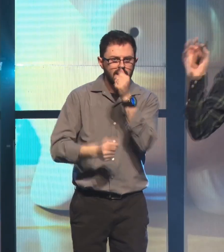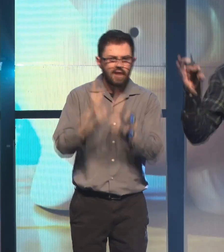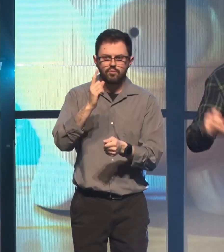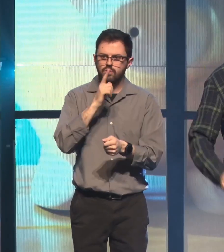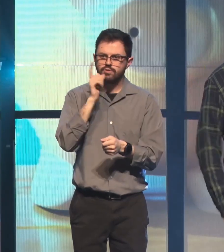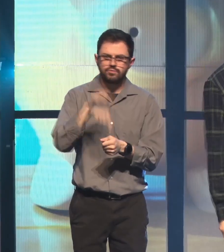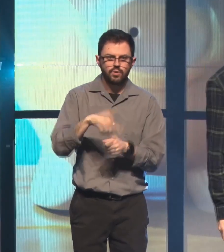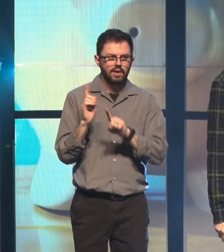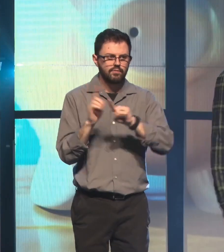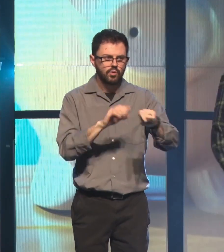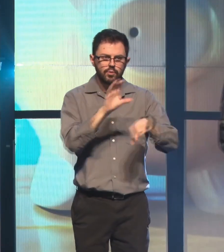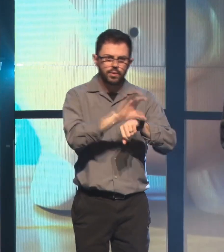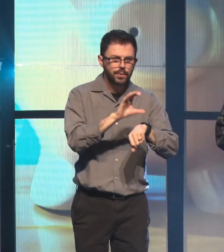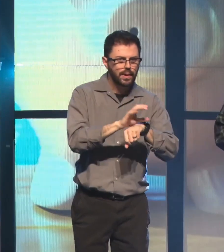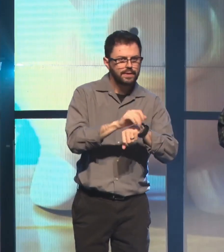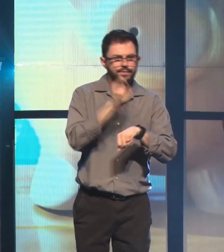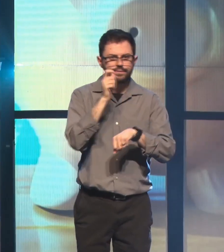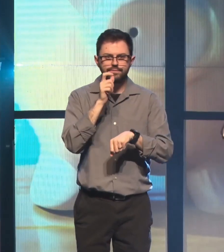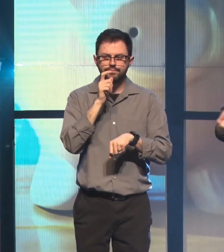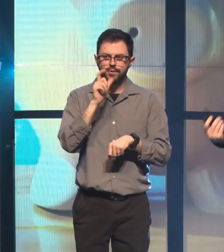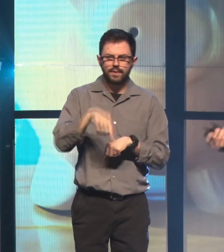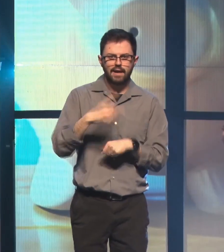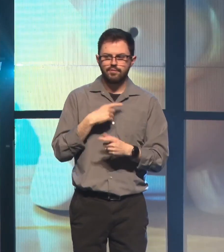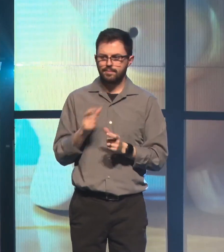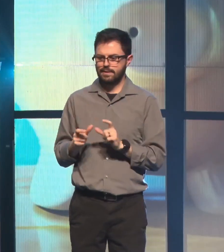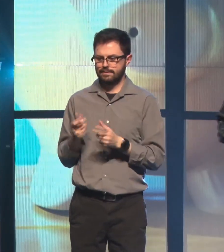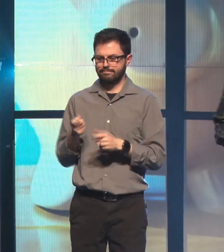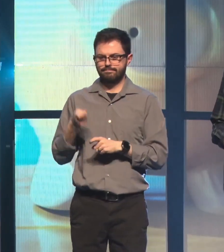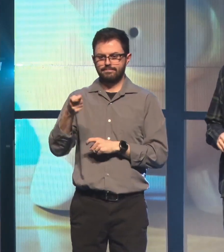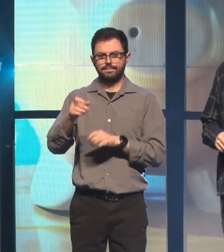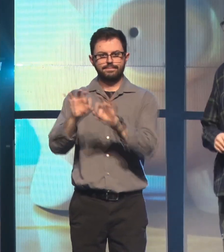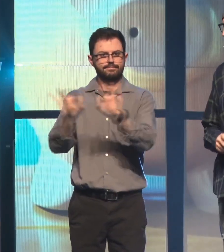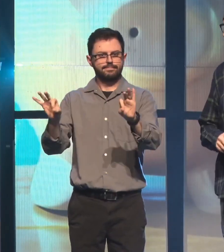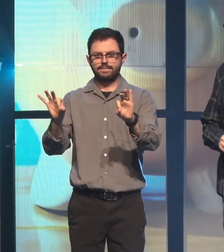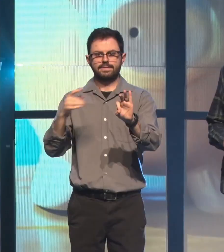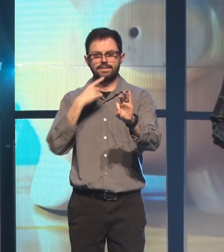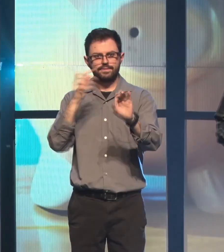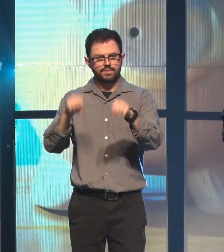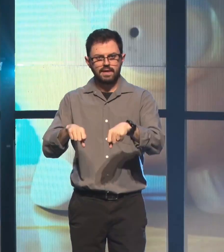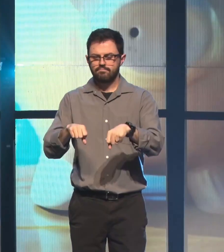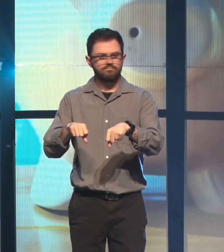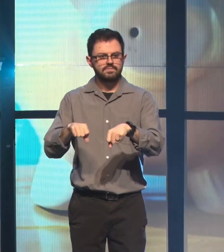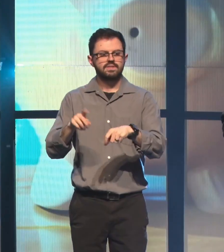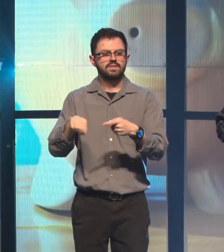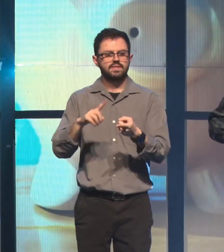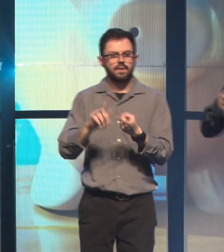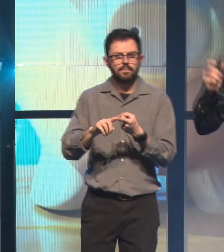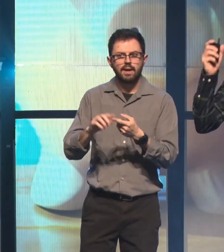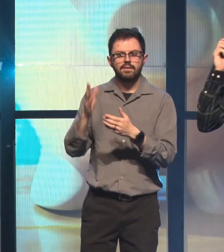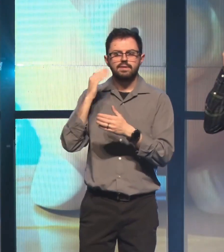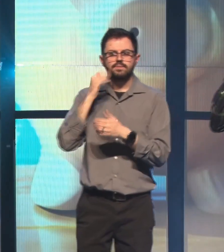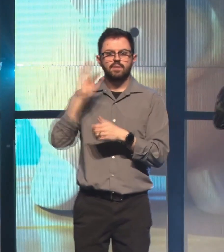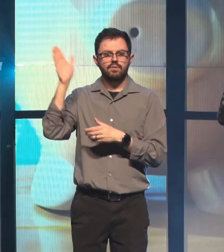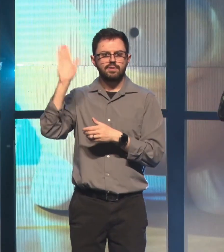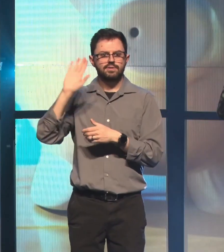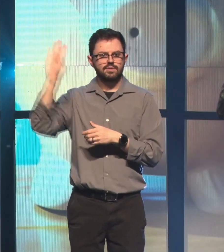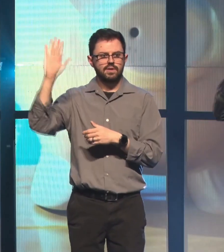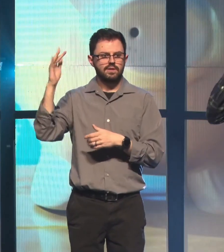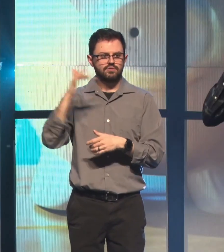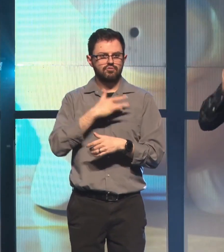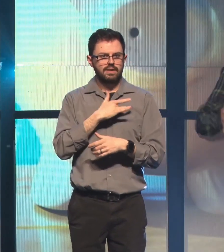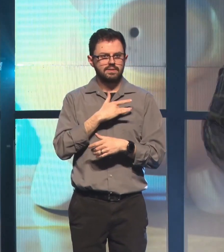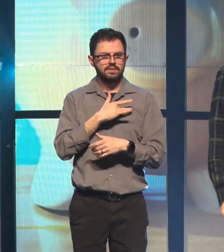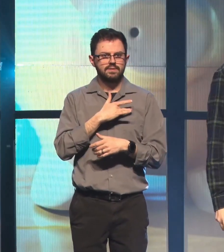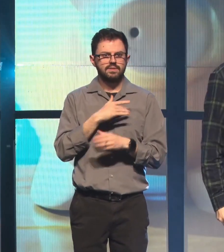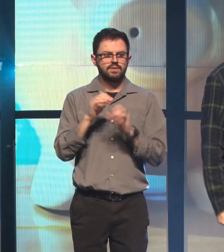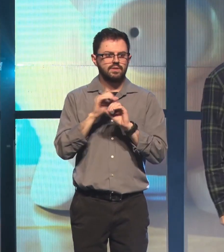is an opportunity to experience the joy and the grace and the love that's found in God. No greater love has this than anyone lay